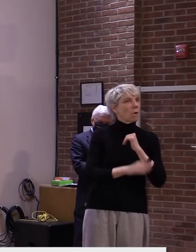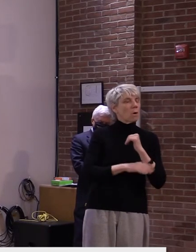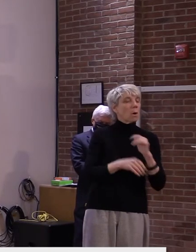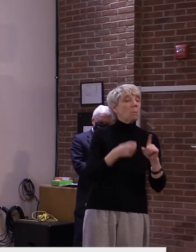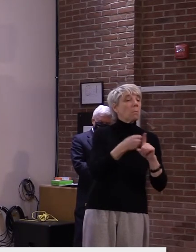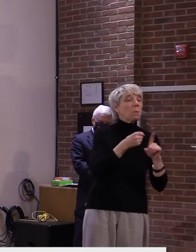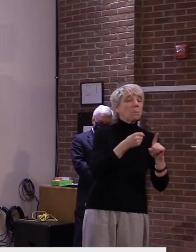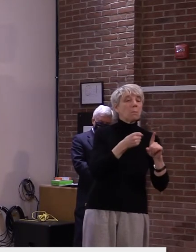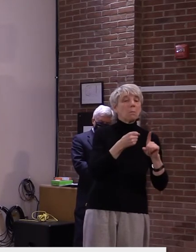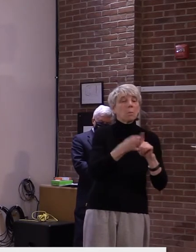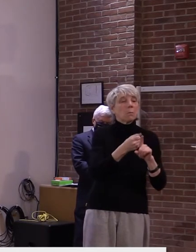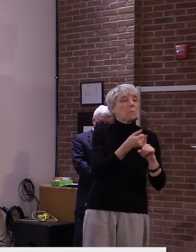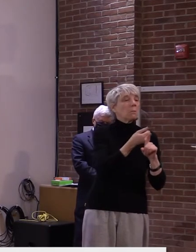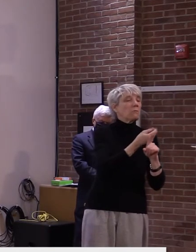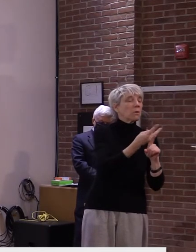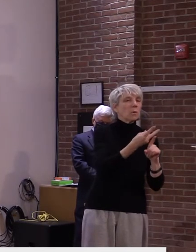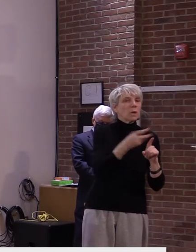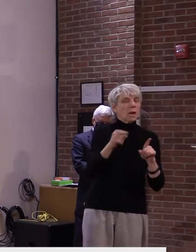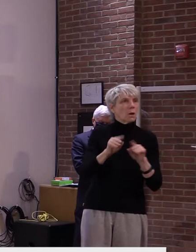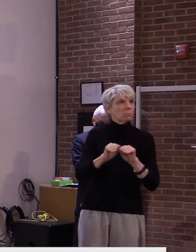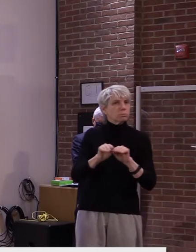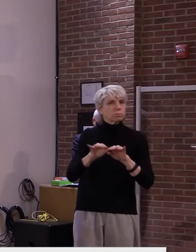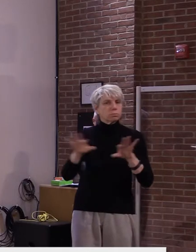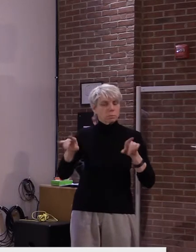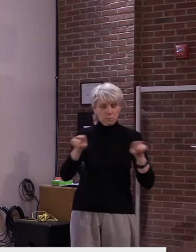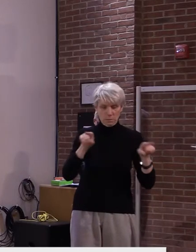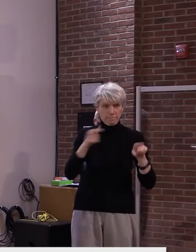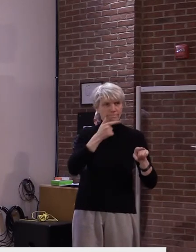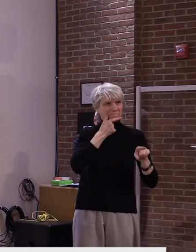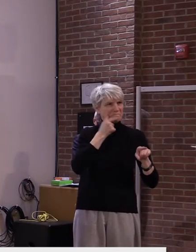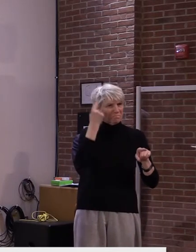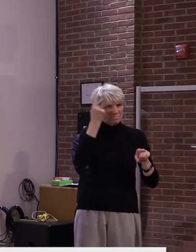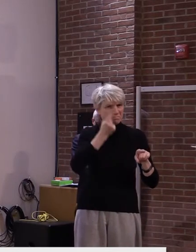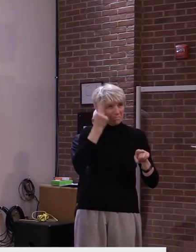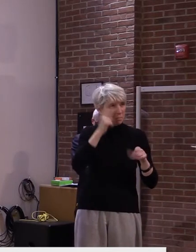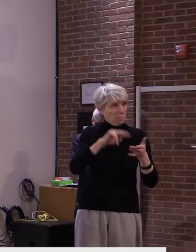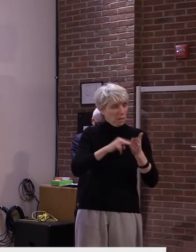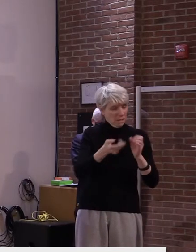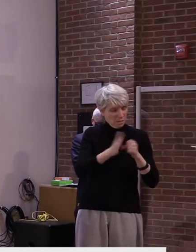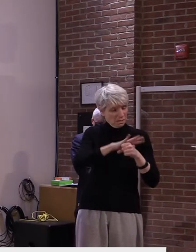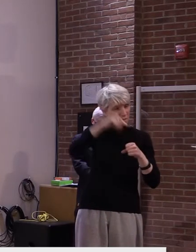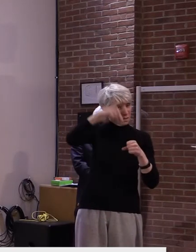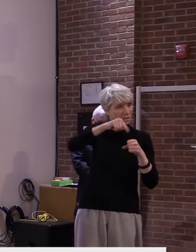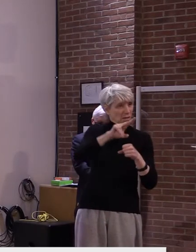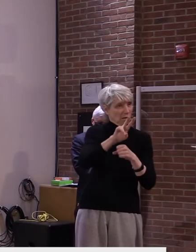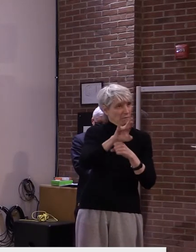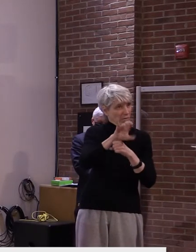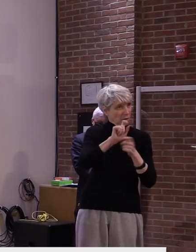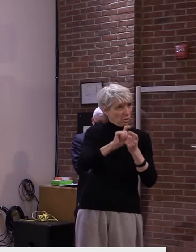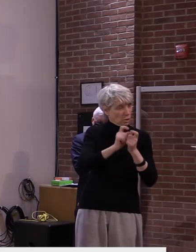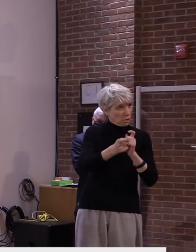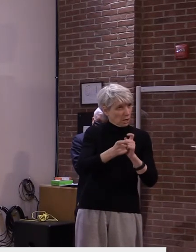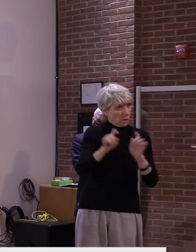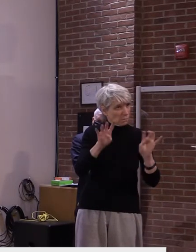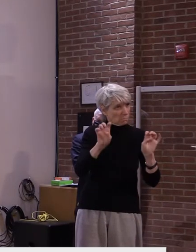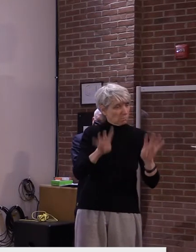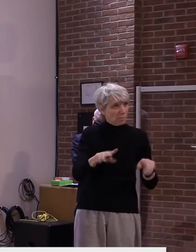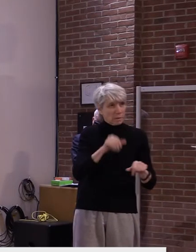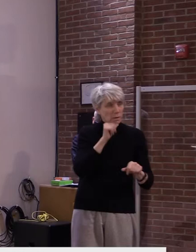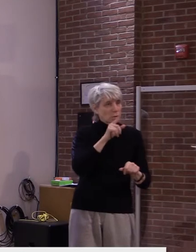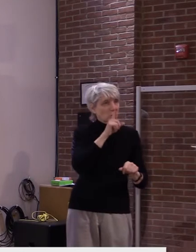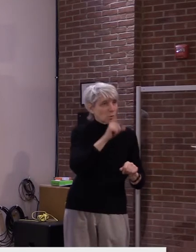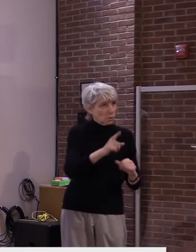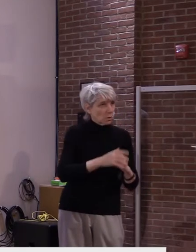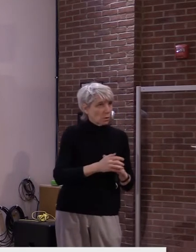result of any difference in the virus itself. We projected the return for the spring semester would